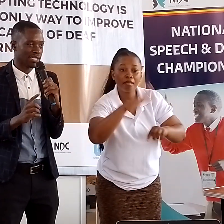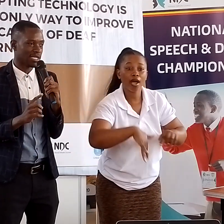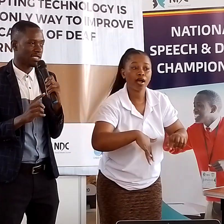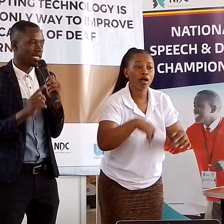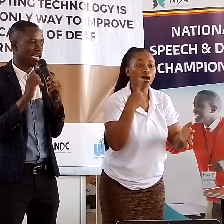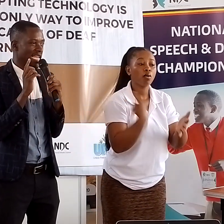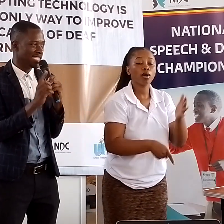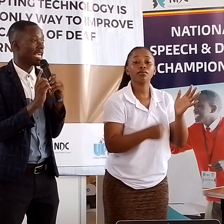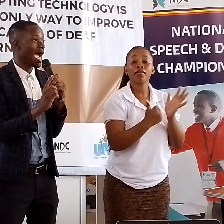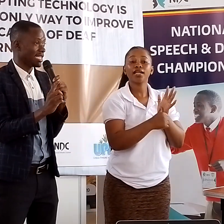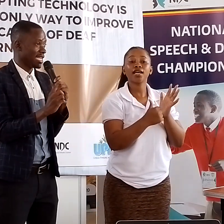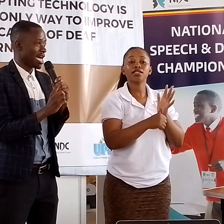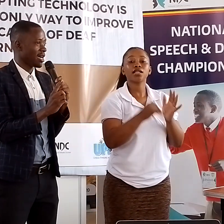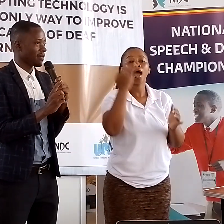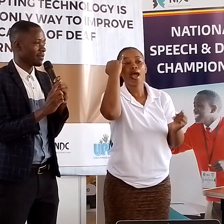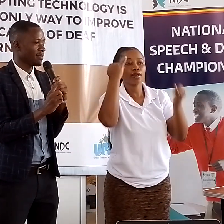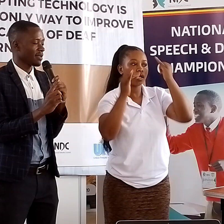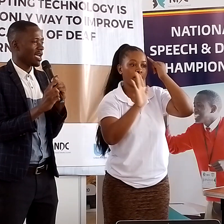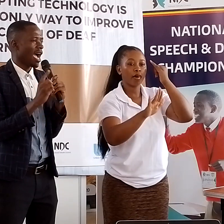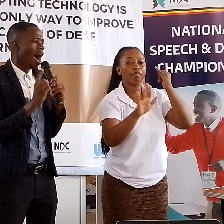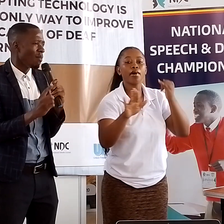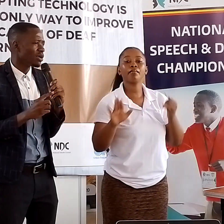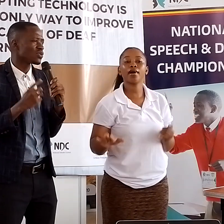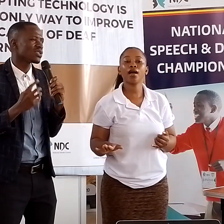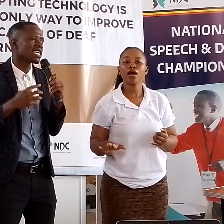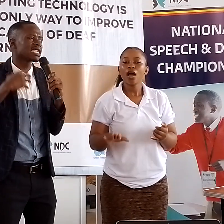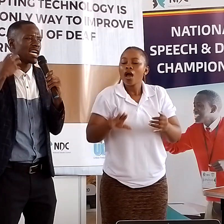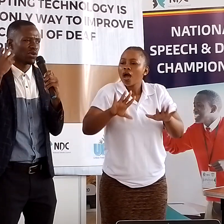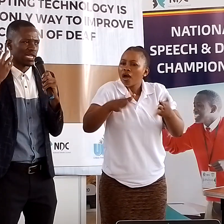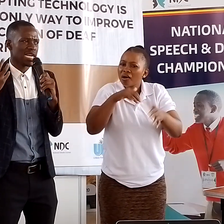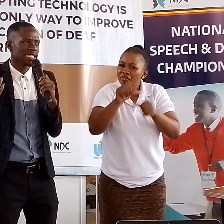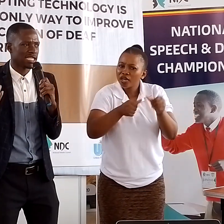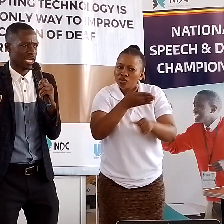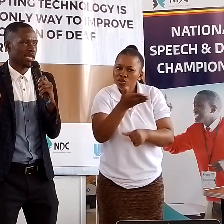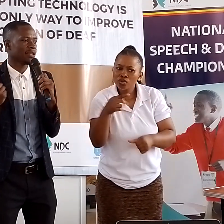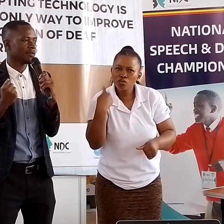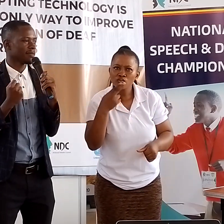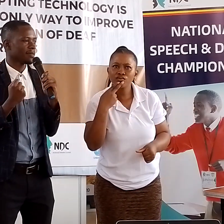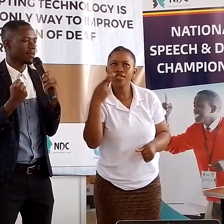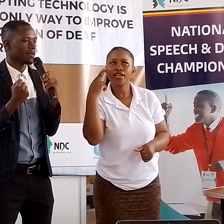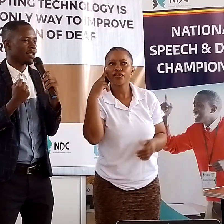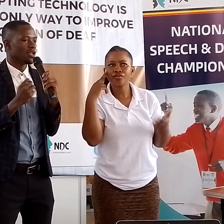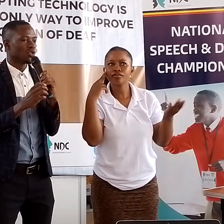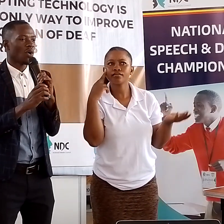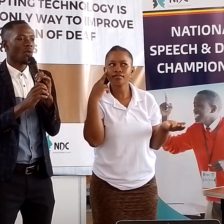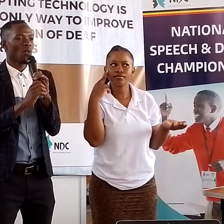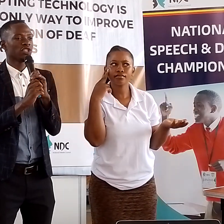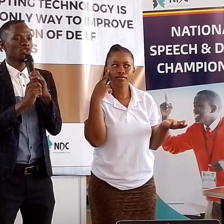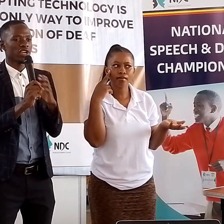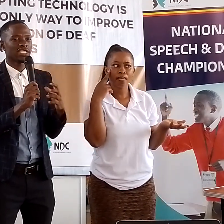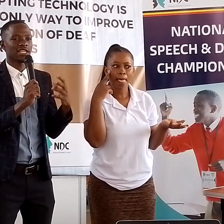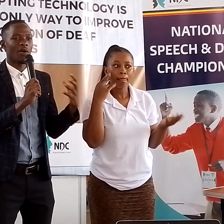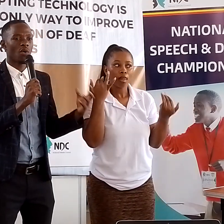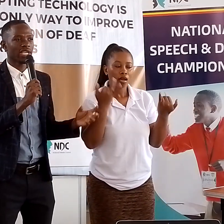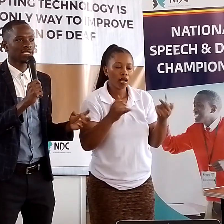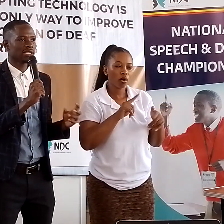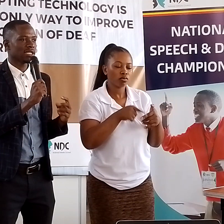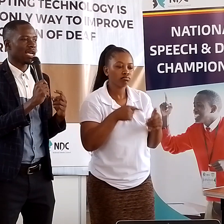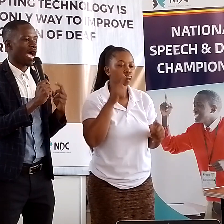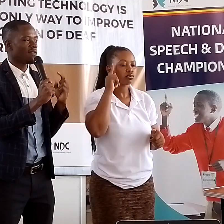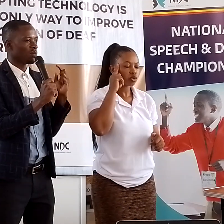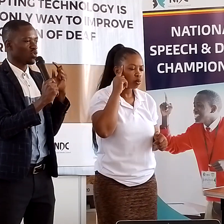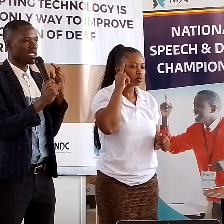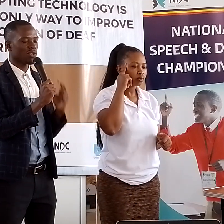What matters is the idea. How about those that cannot listen? So we stretched our